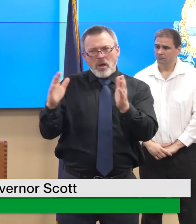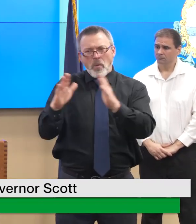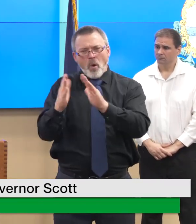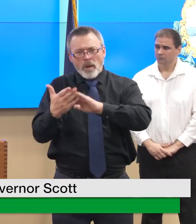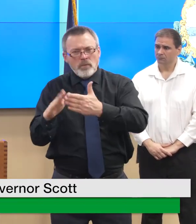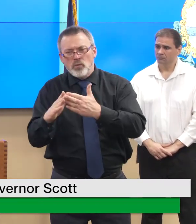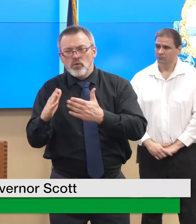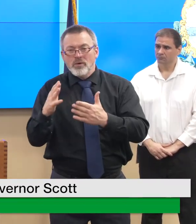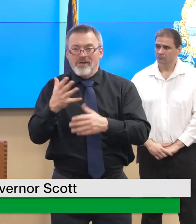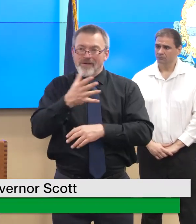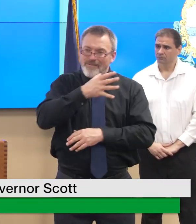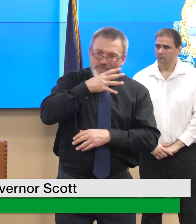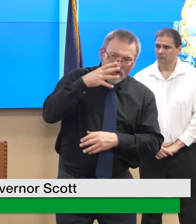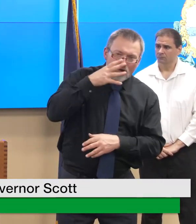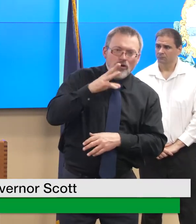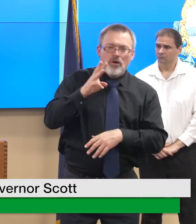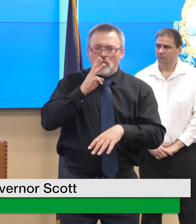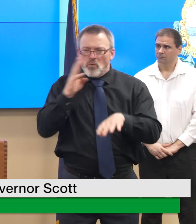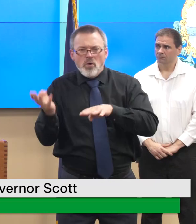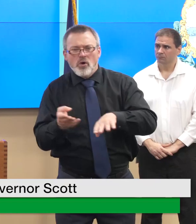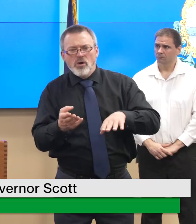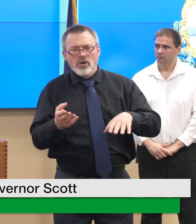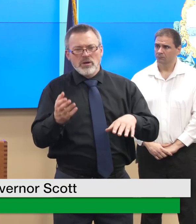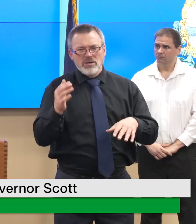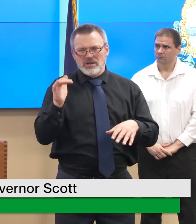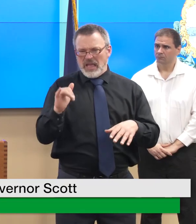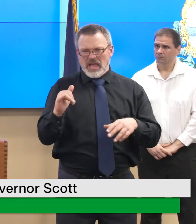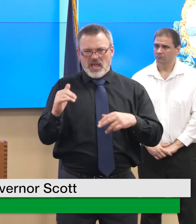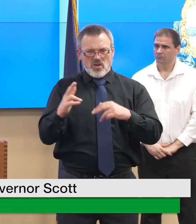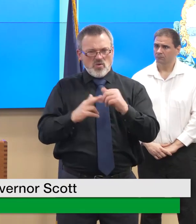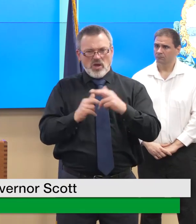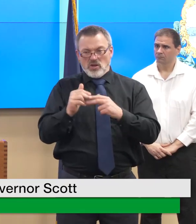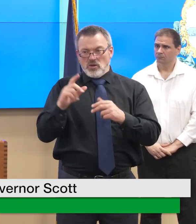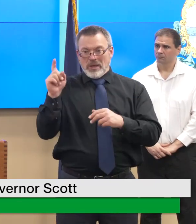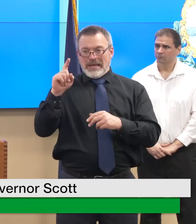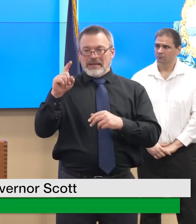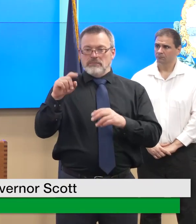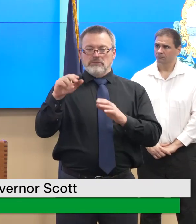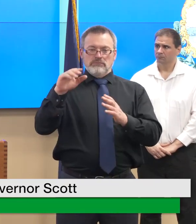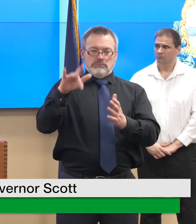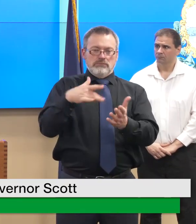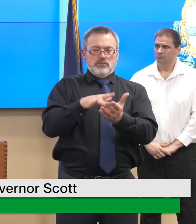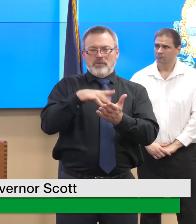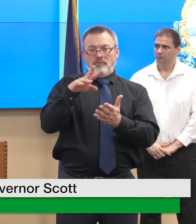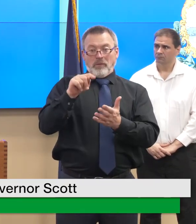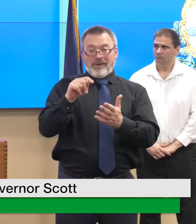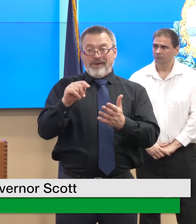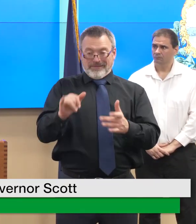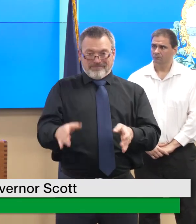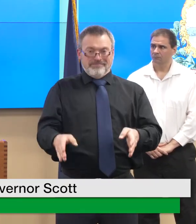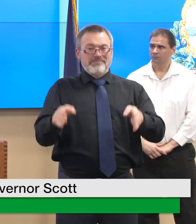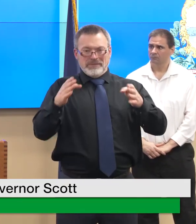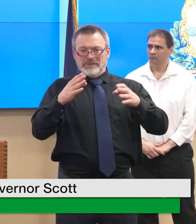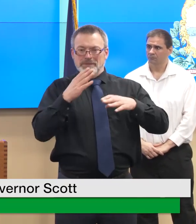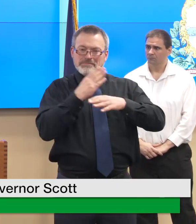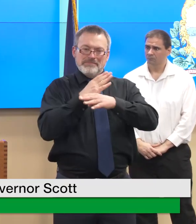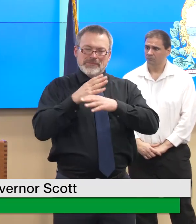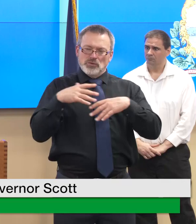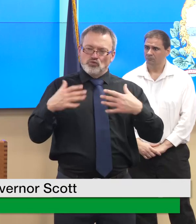were flooded out by the construction of those 3 Central Vermont flood control facilities. And it was challenging